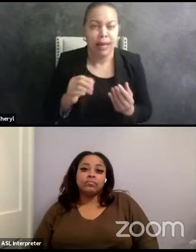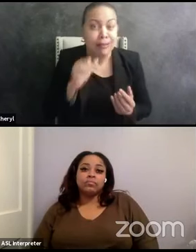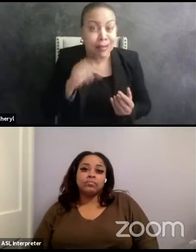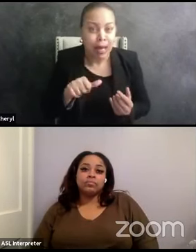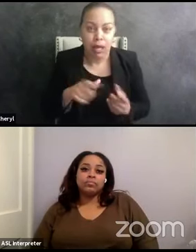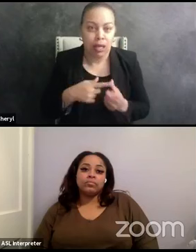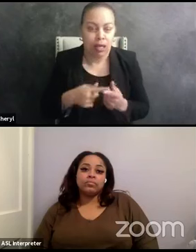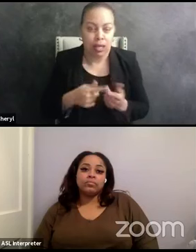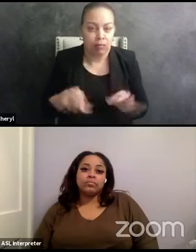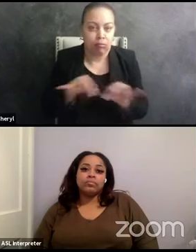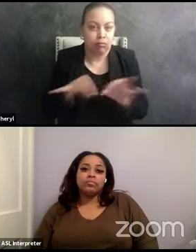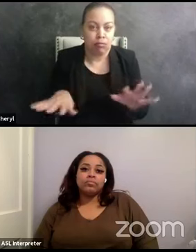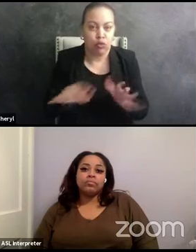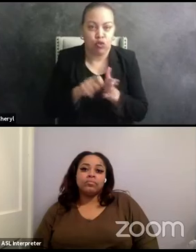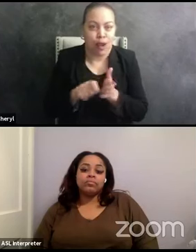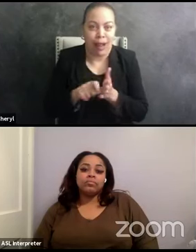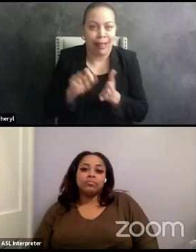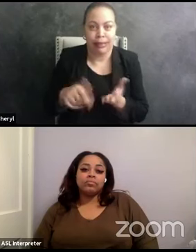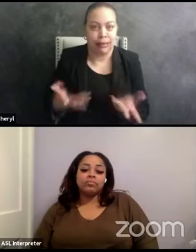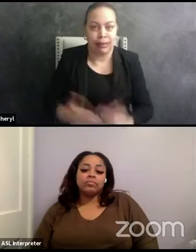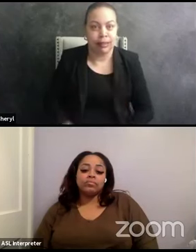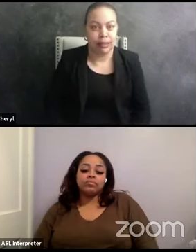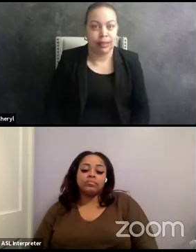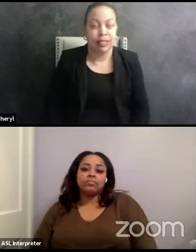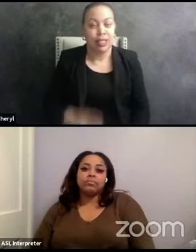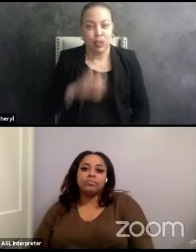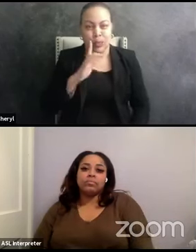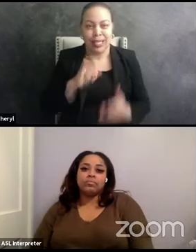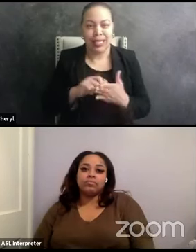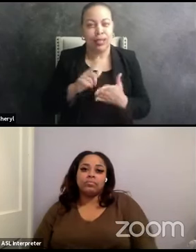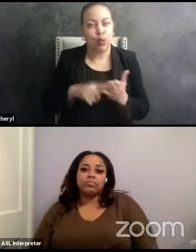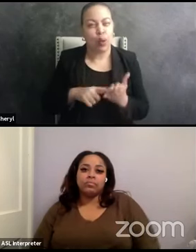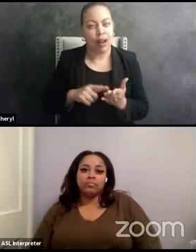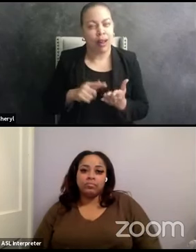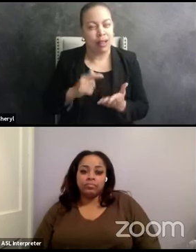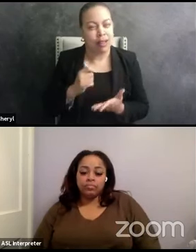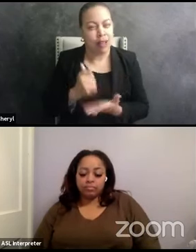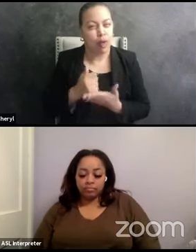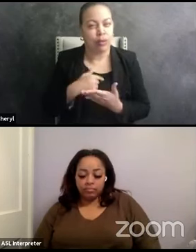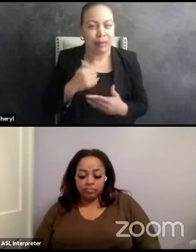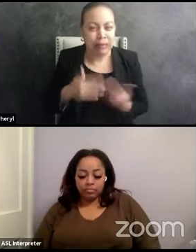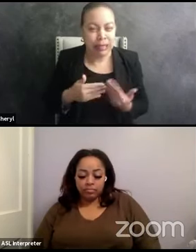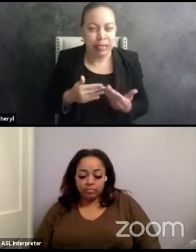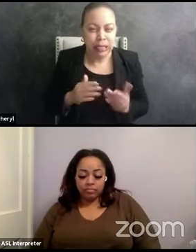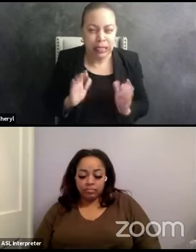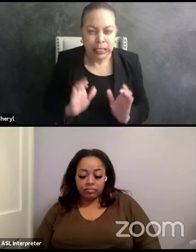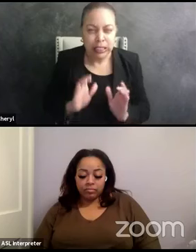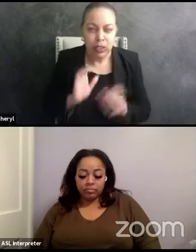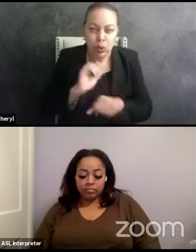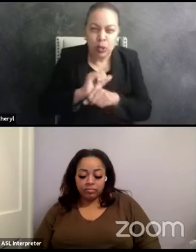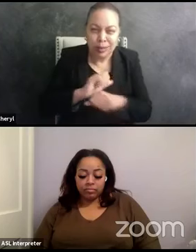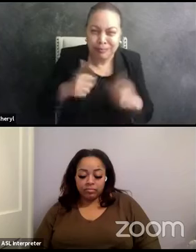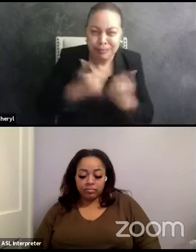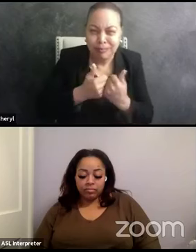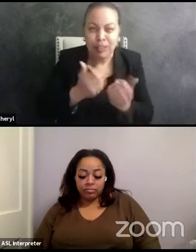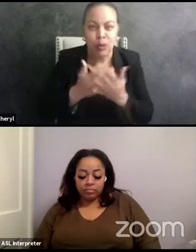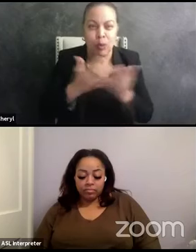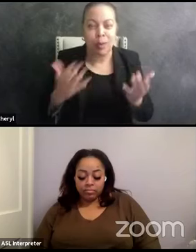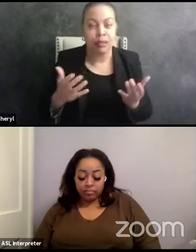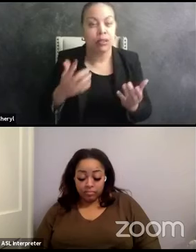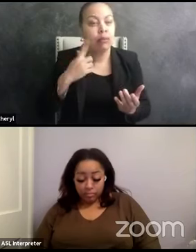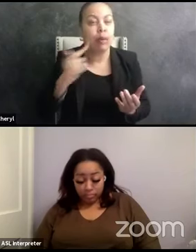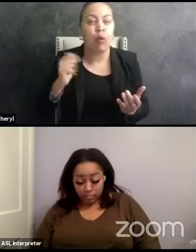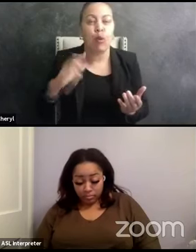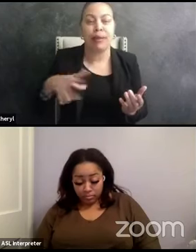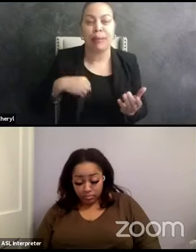do this work. And I think that that's actually what keeps me pushing as hard as I push, because I'm not going to accept these like